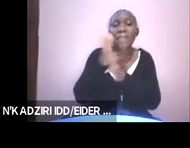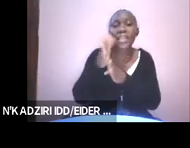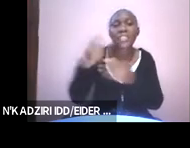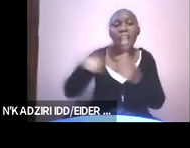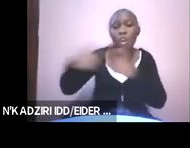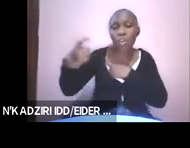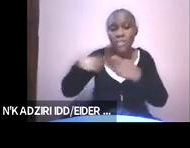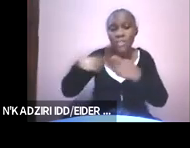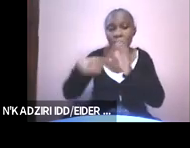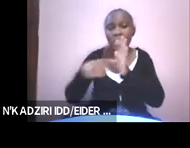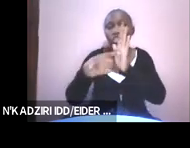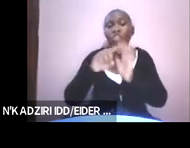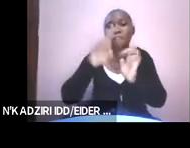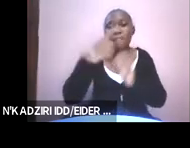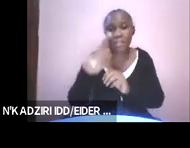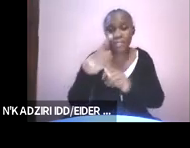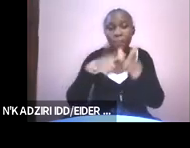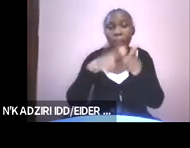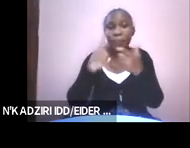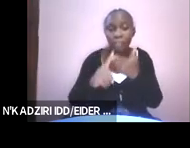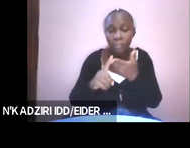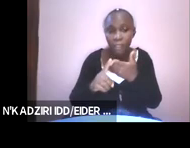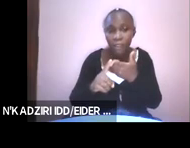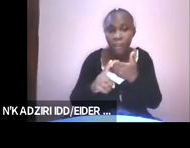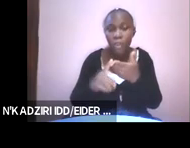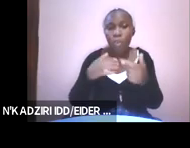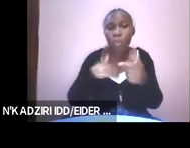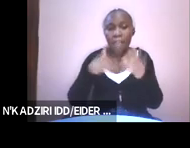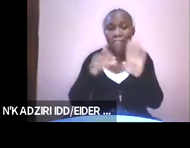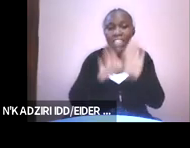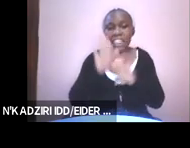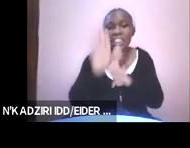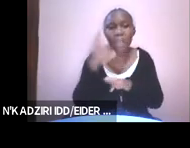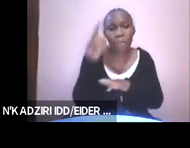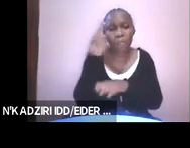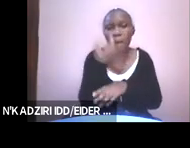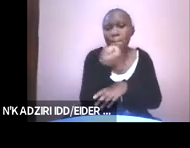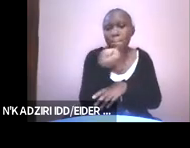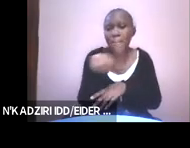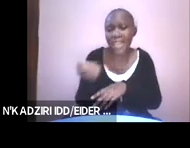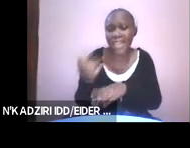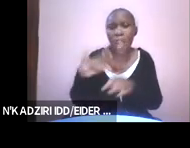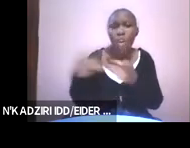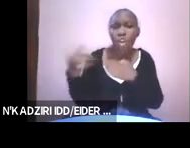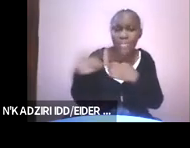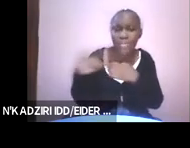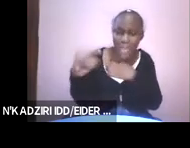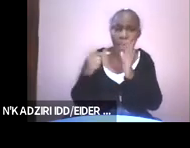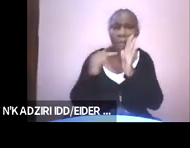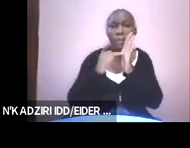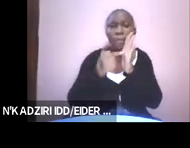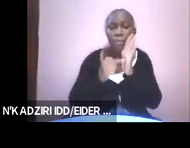then there is also space in a review for minor concerns or minor points that are all the